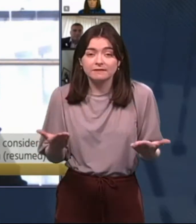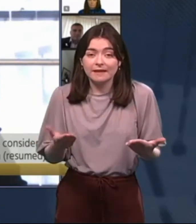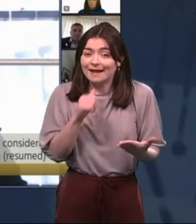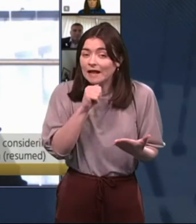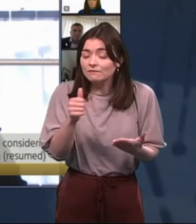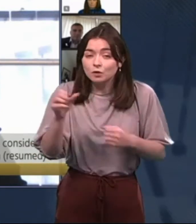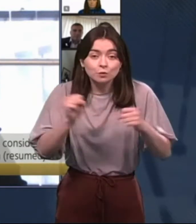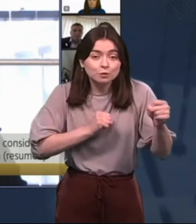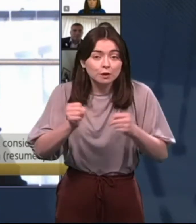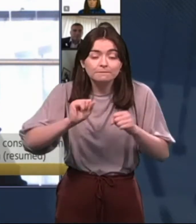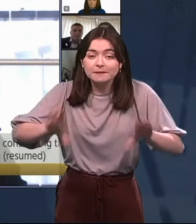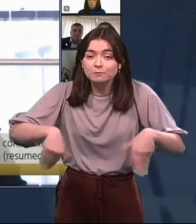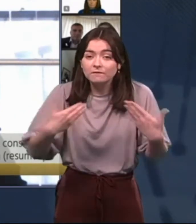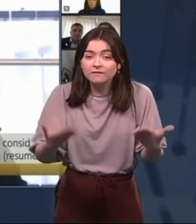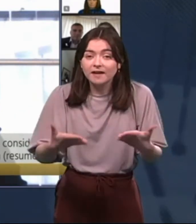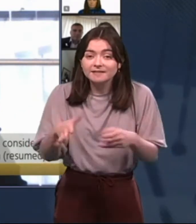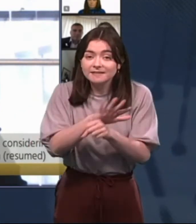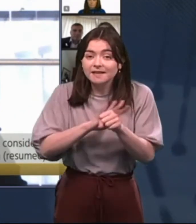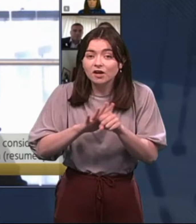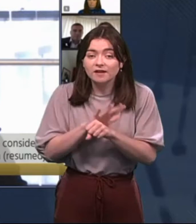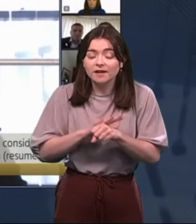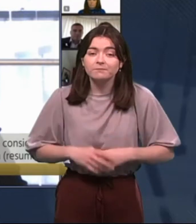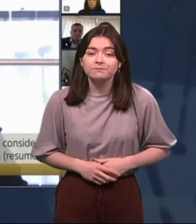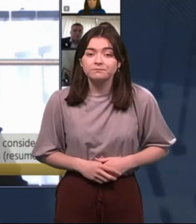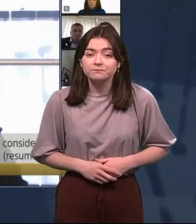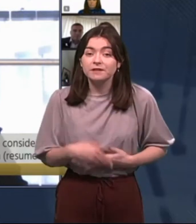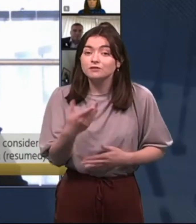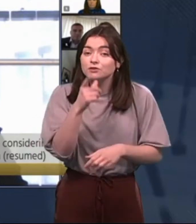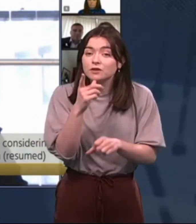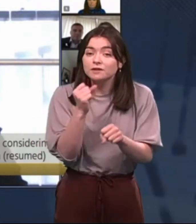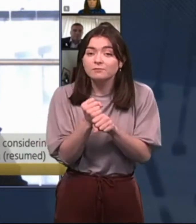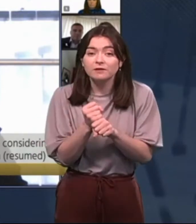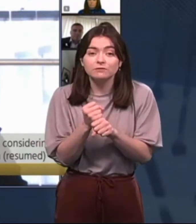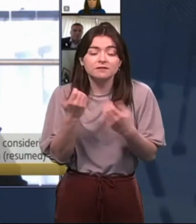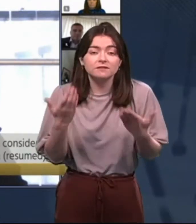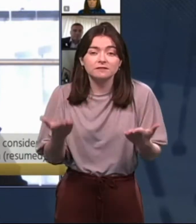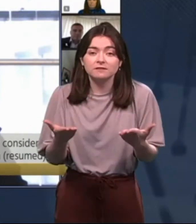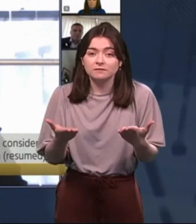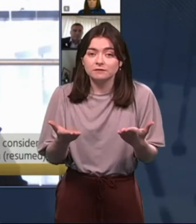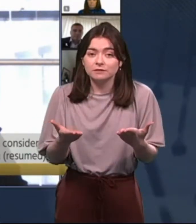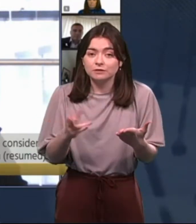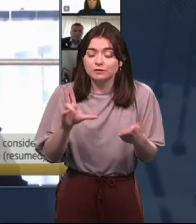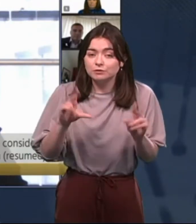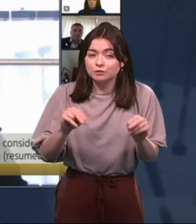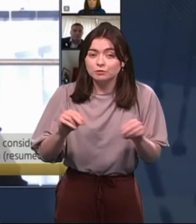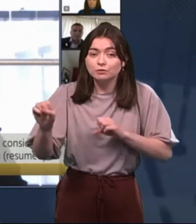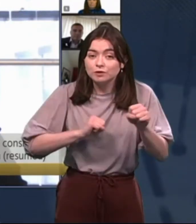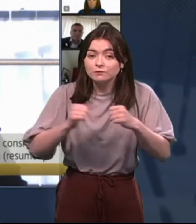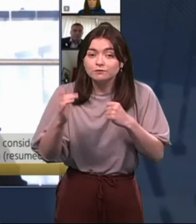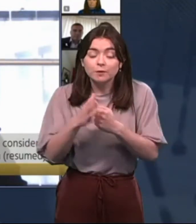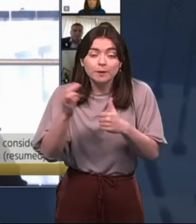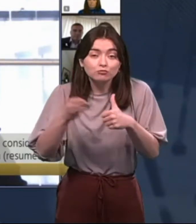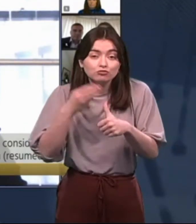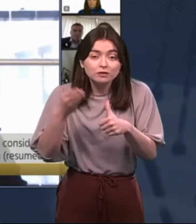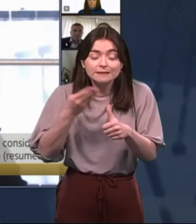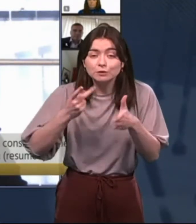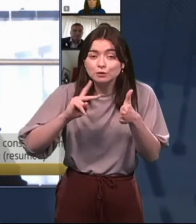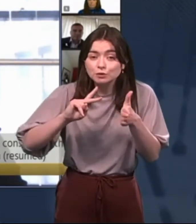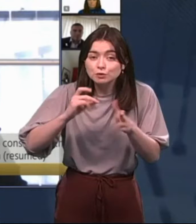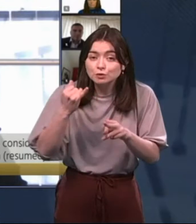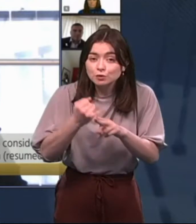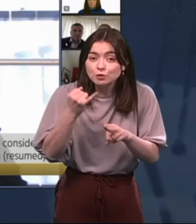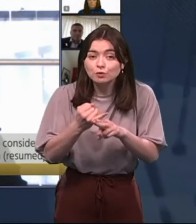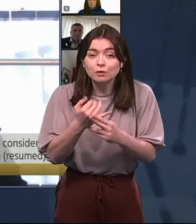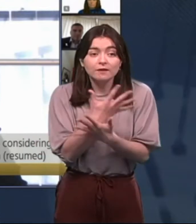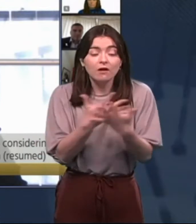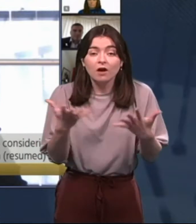support services in the area. And you were talking about the absence of the kindergarten services in Cork City, in all of